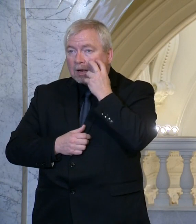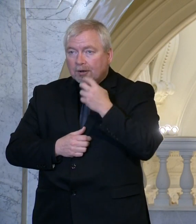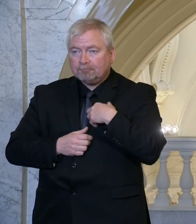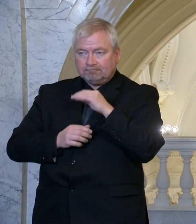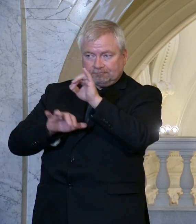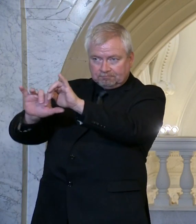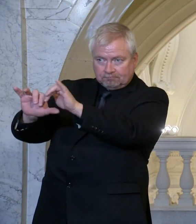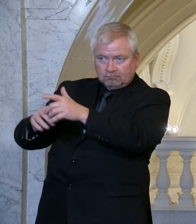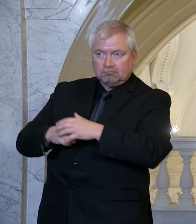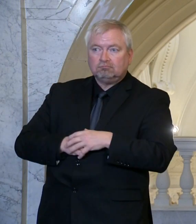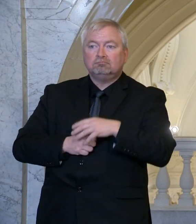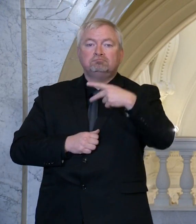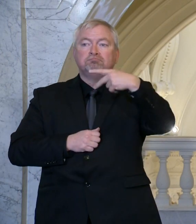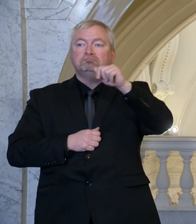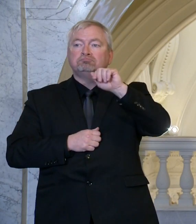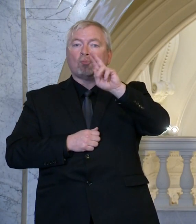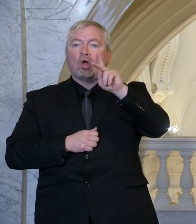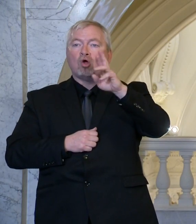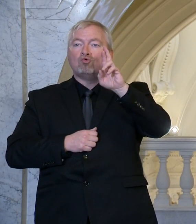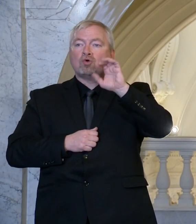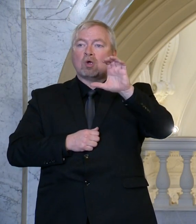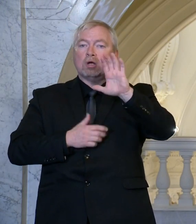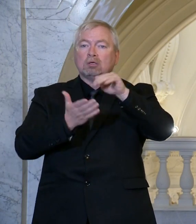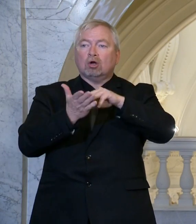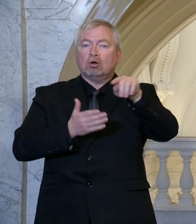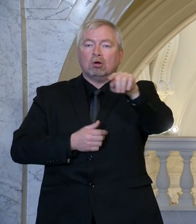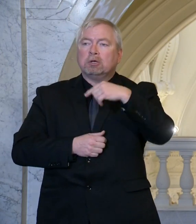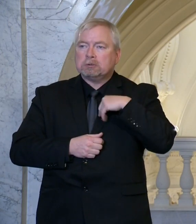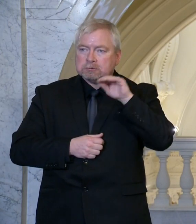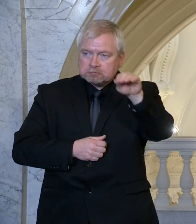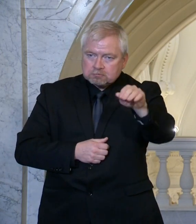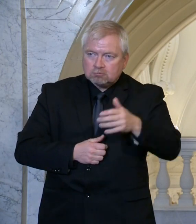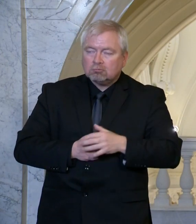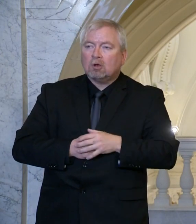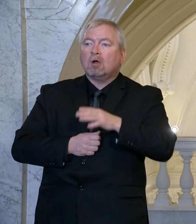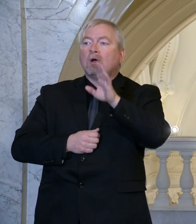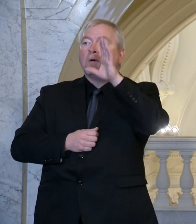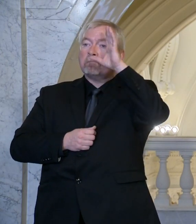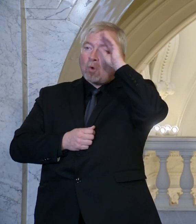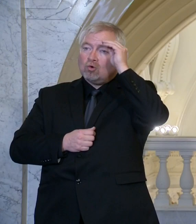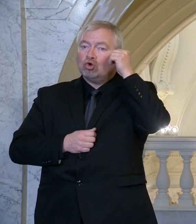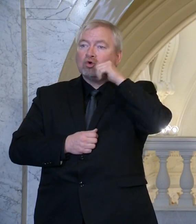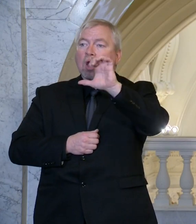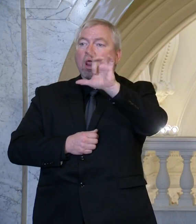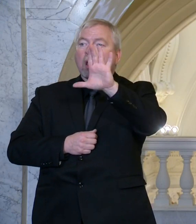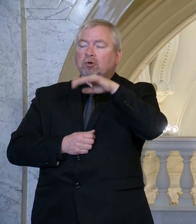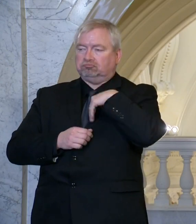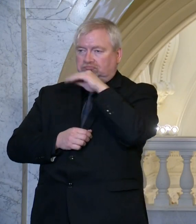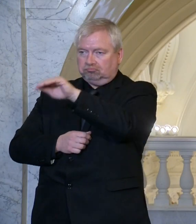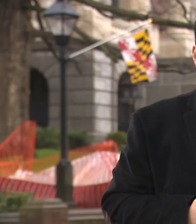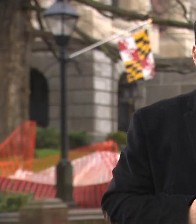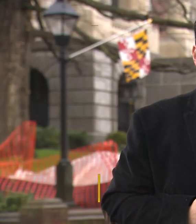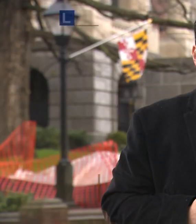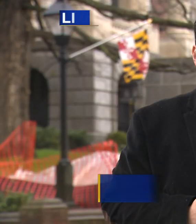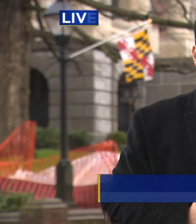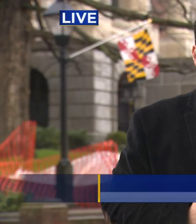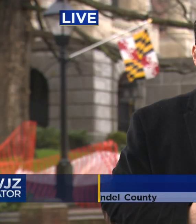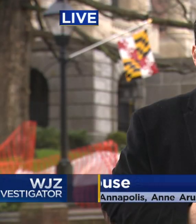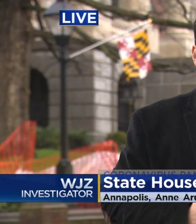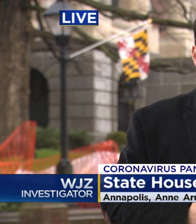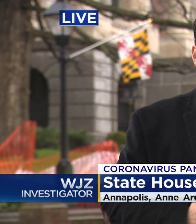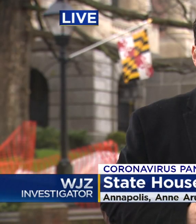girls clubs. We are hoping to increase this capacity to more than 2,500 spaces in the coming days.